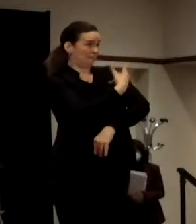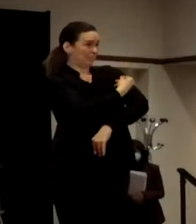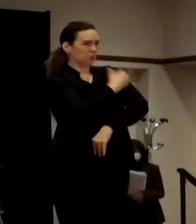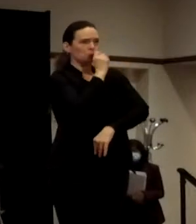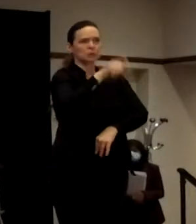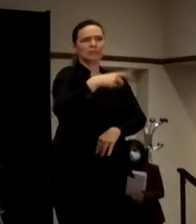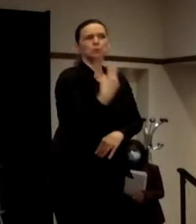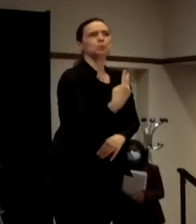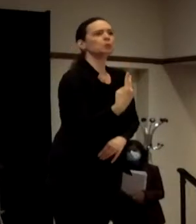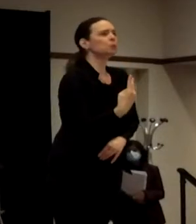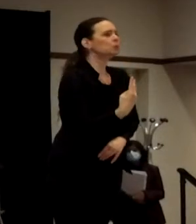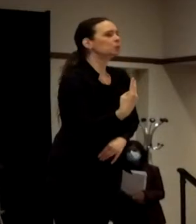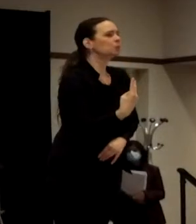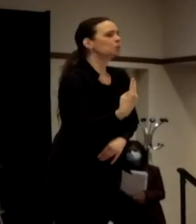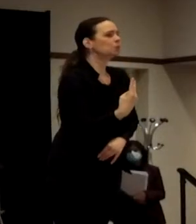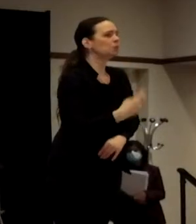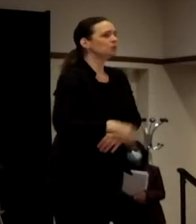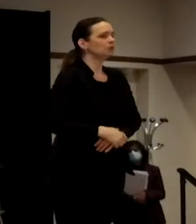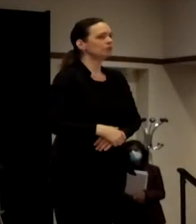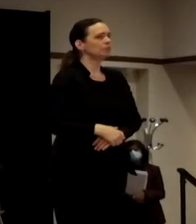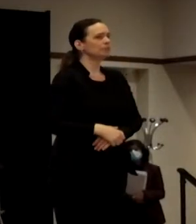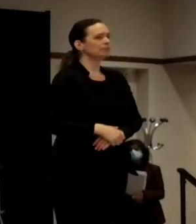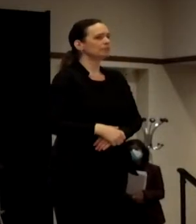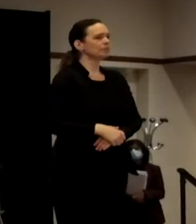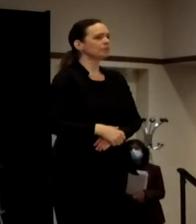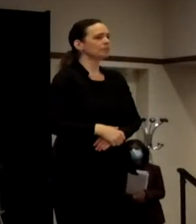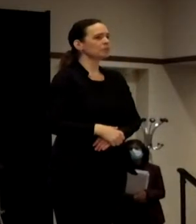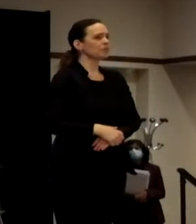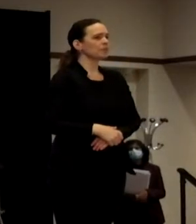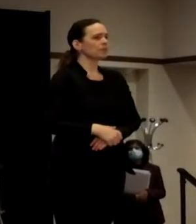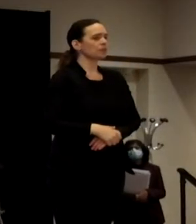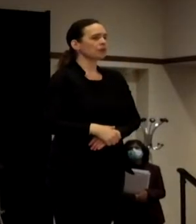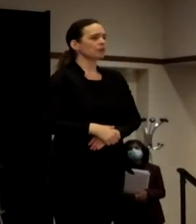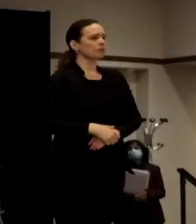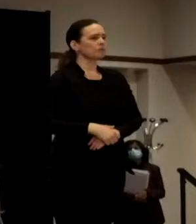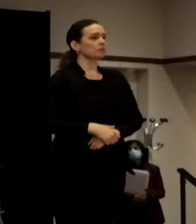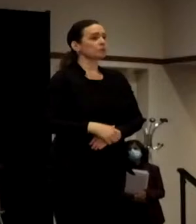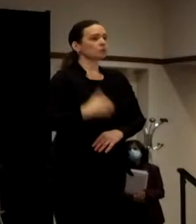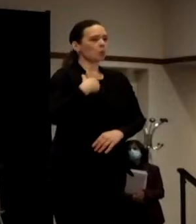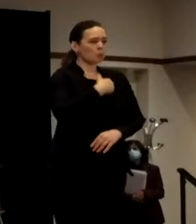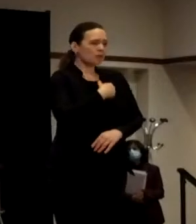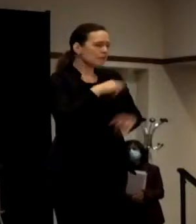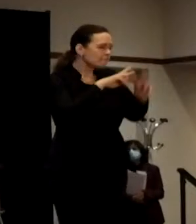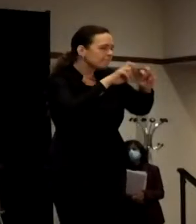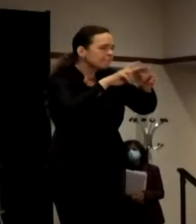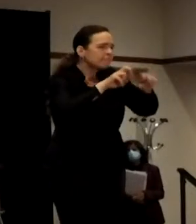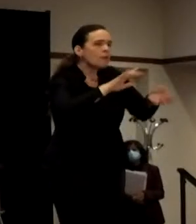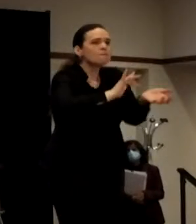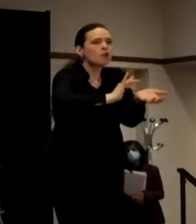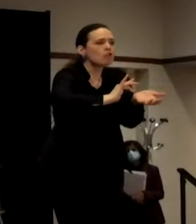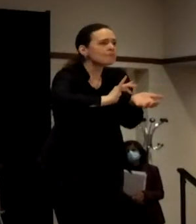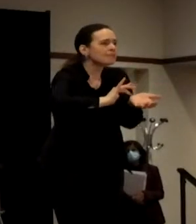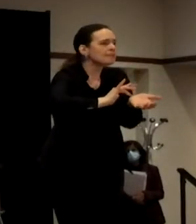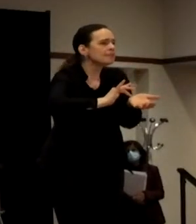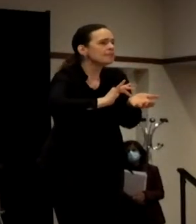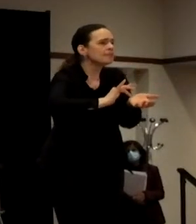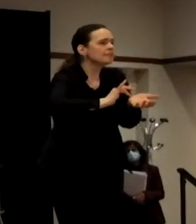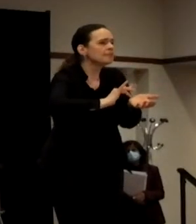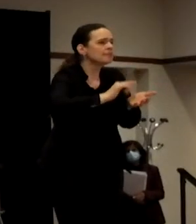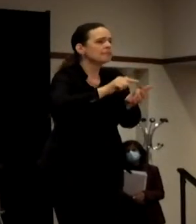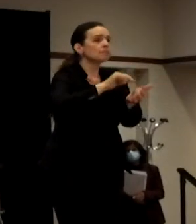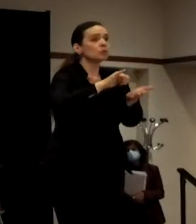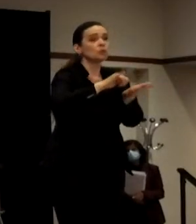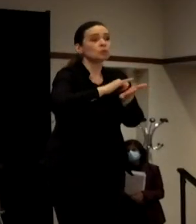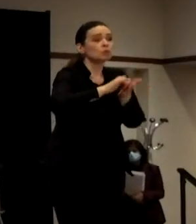on the vaccination front, when you look at what's going on with the pharmacies, you look at what we're doing, you look at what's going on at the state fairgrounds, we're